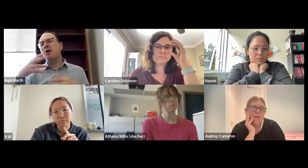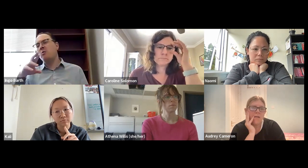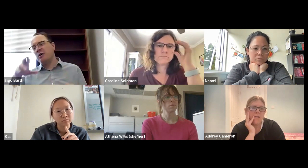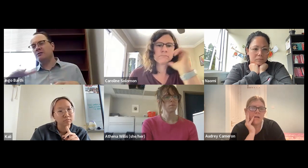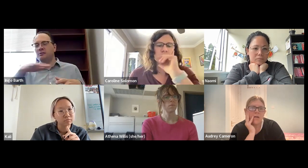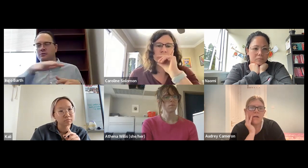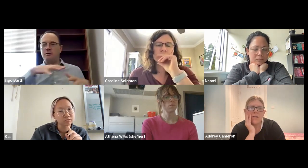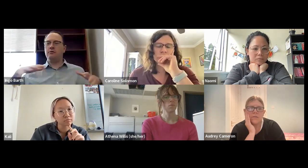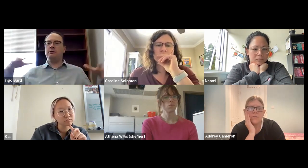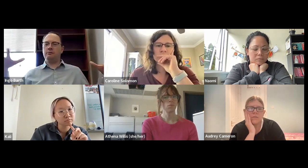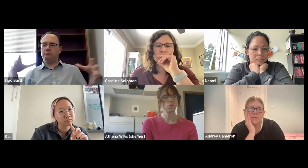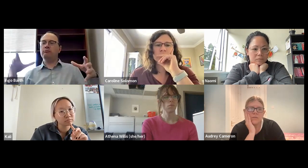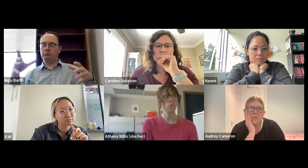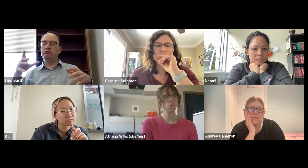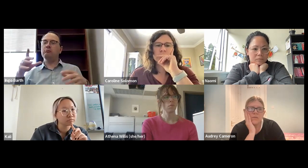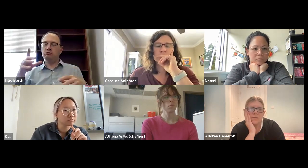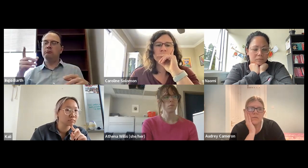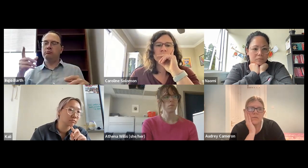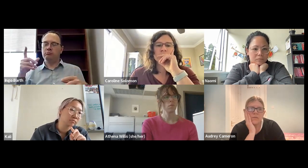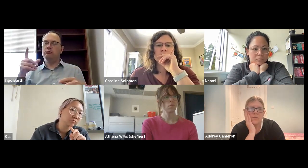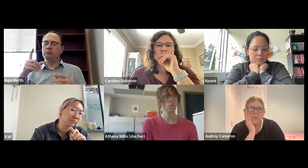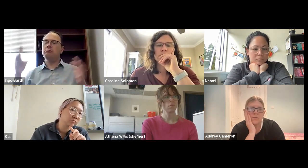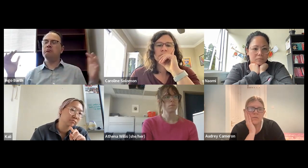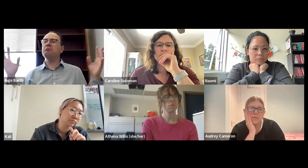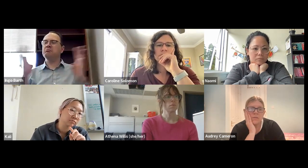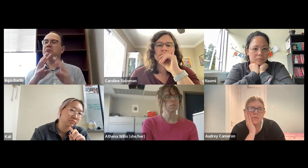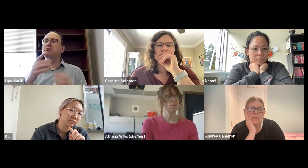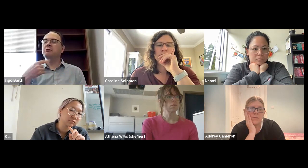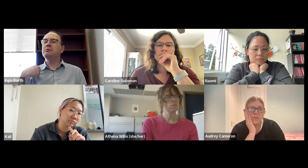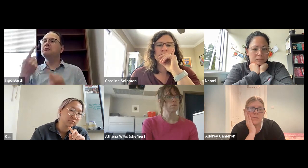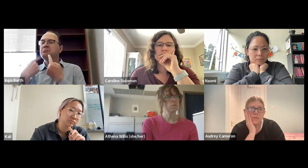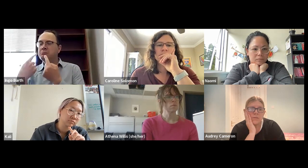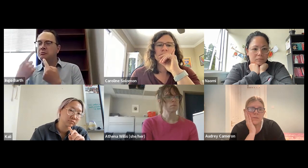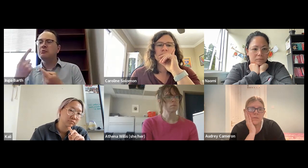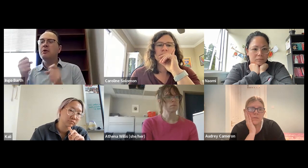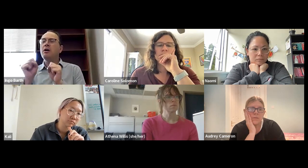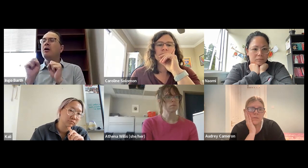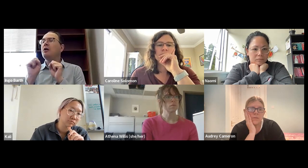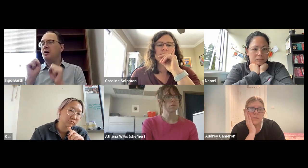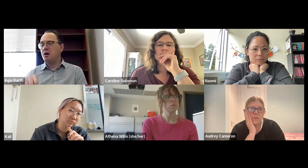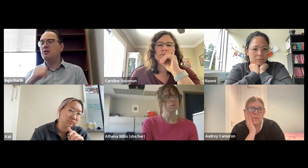together. And it will be national, it will be, you know, obviously Rochester, but then national, it will open up to